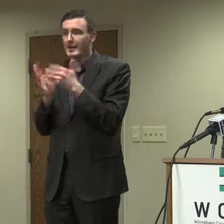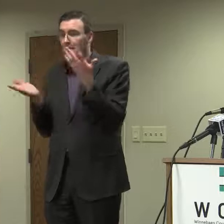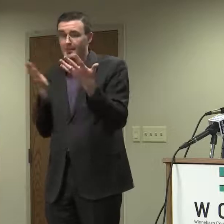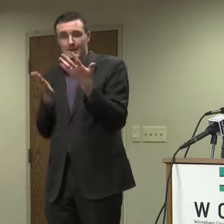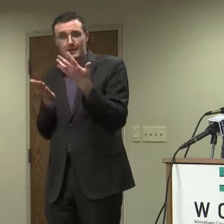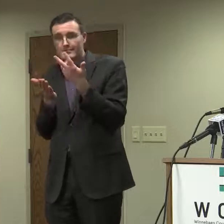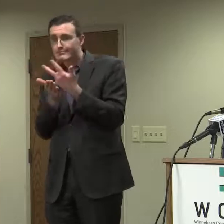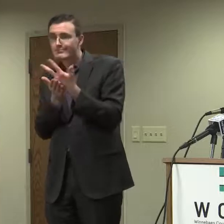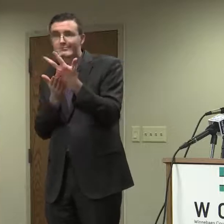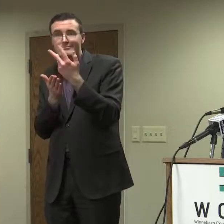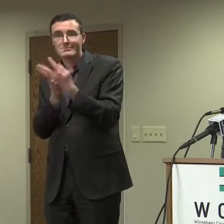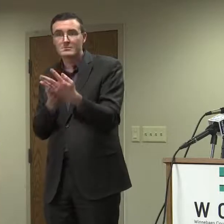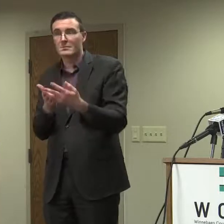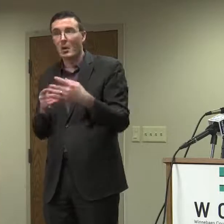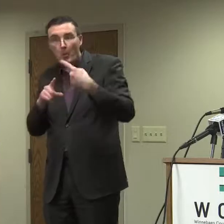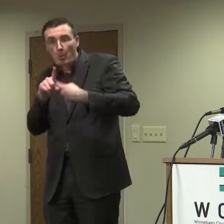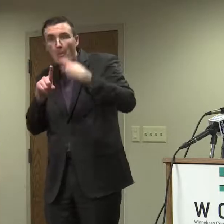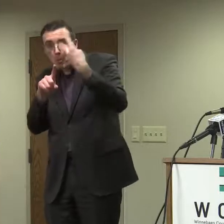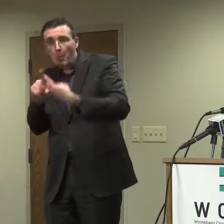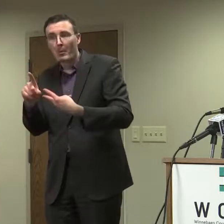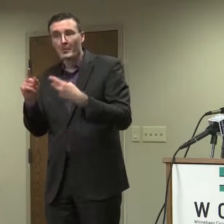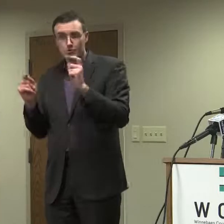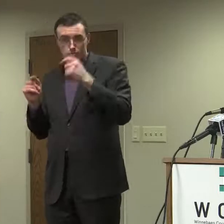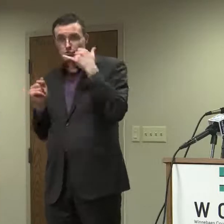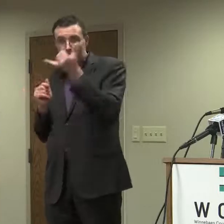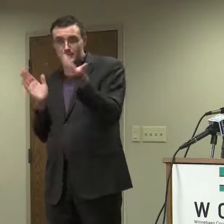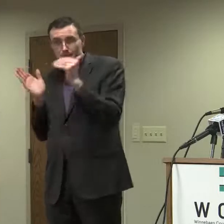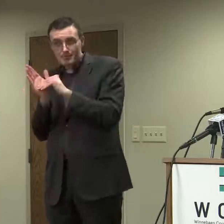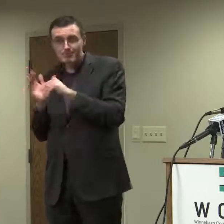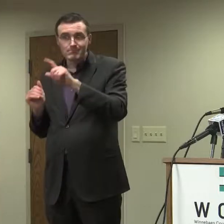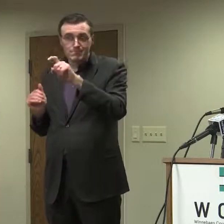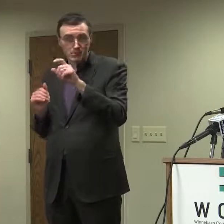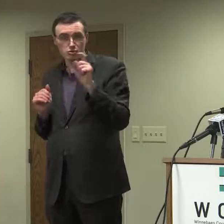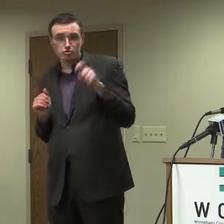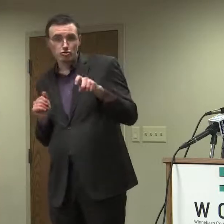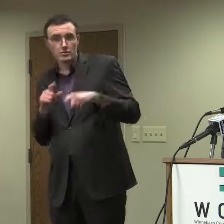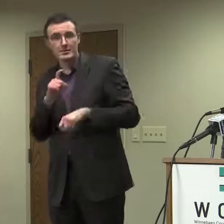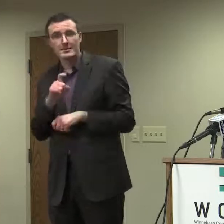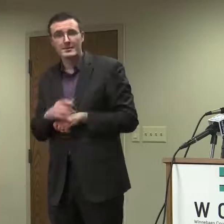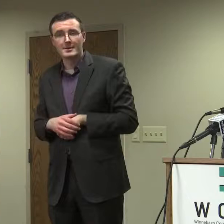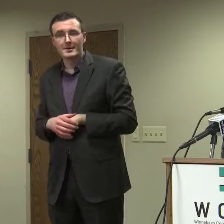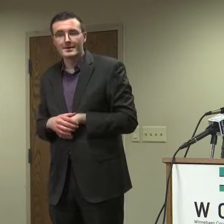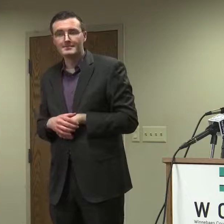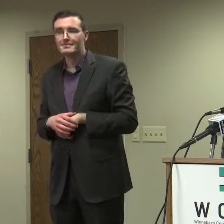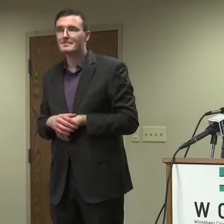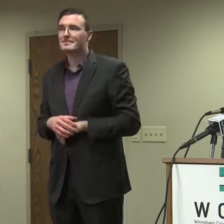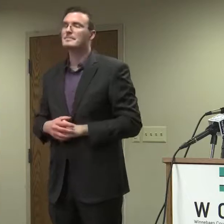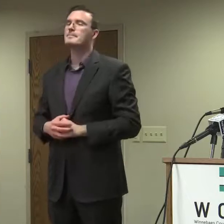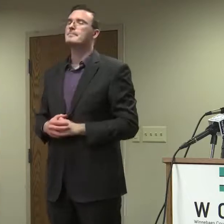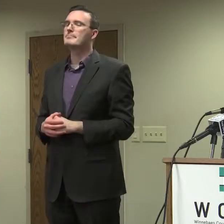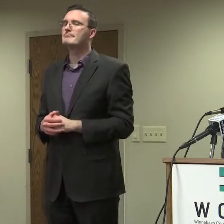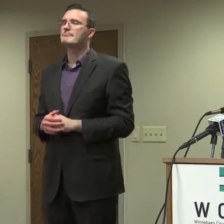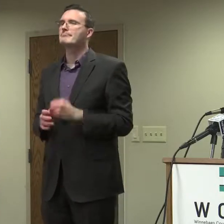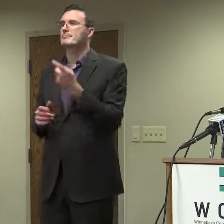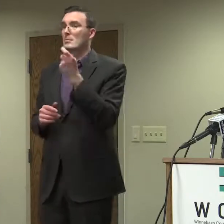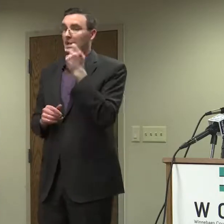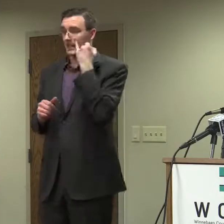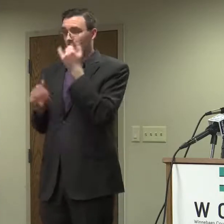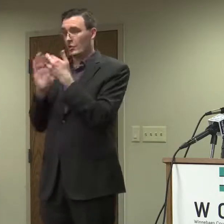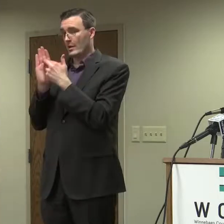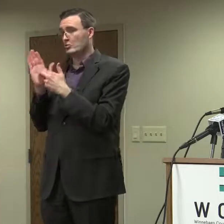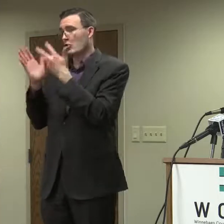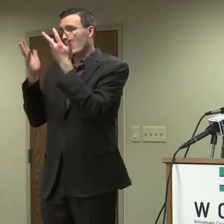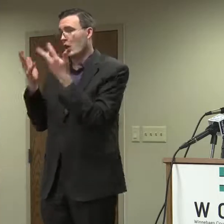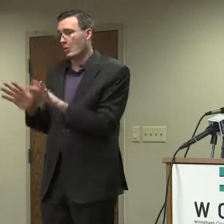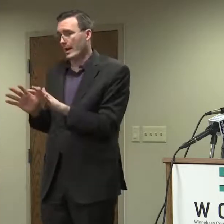or maybe even months? Does there come a point where you should check up on your appointment at any given point? So the question is, if you've registered on our site,